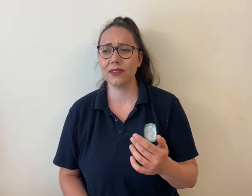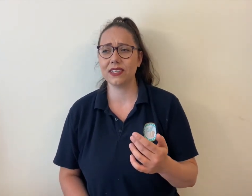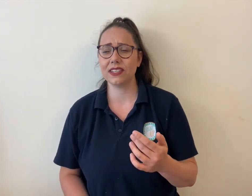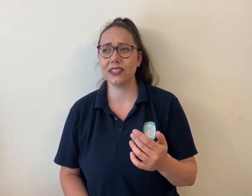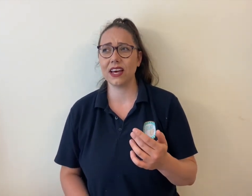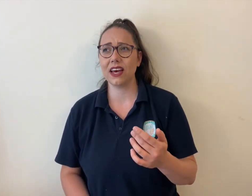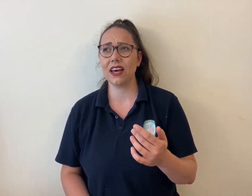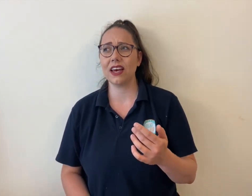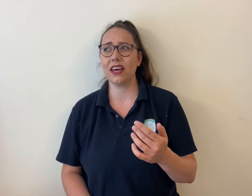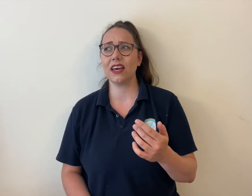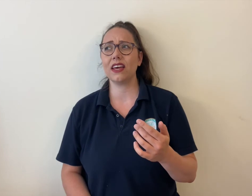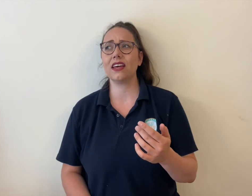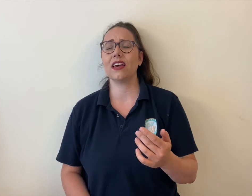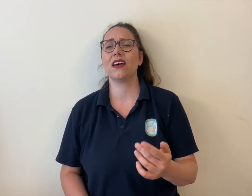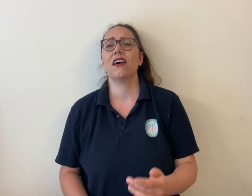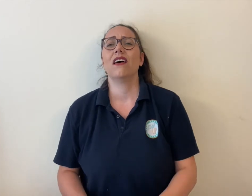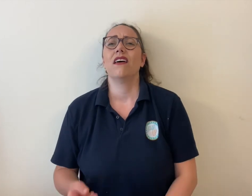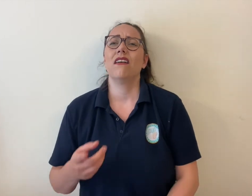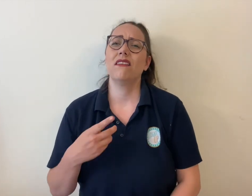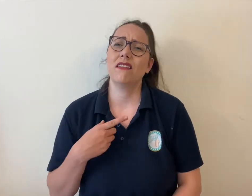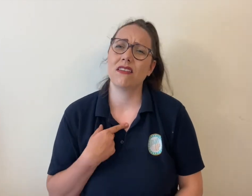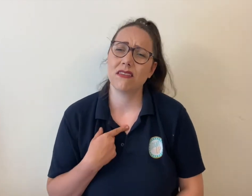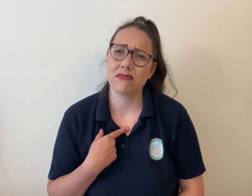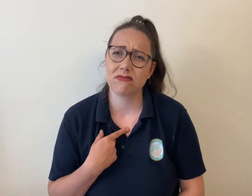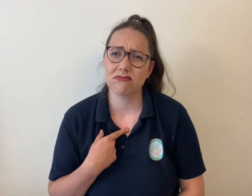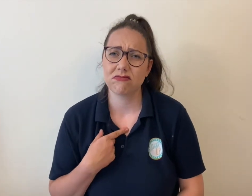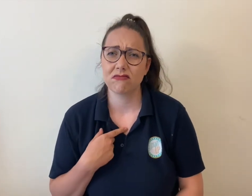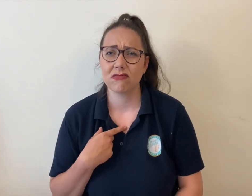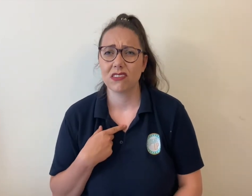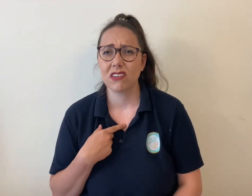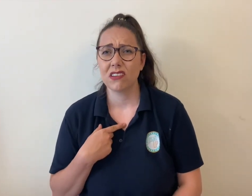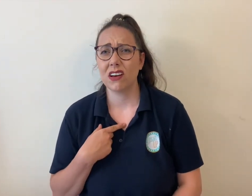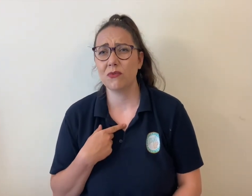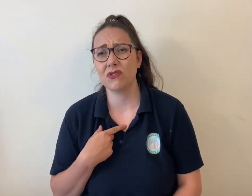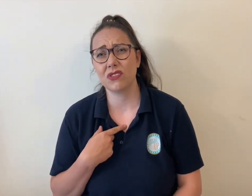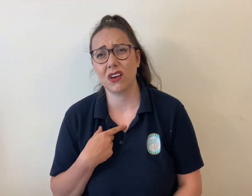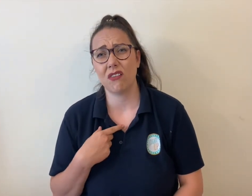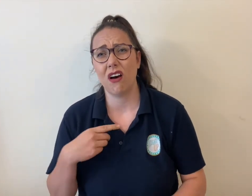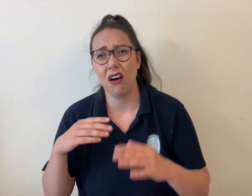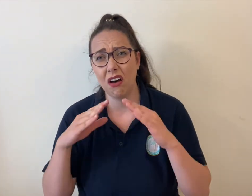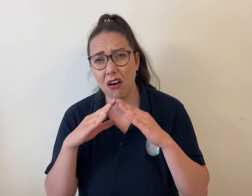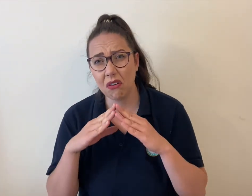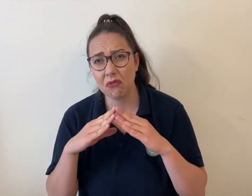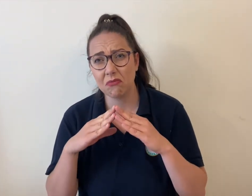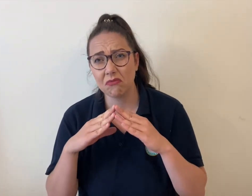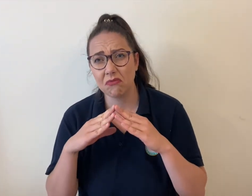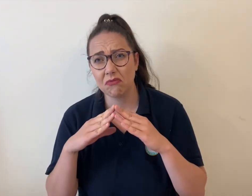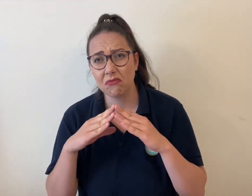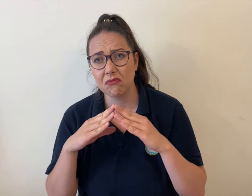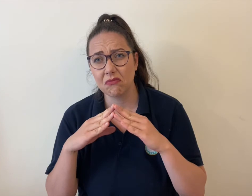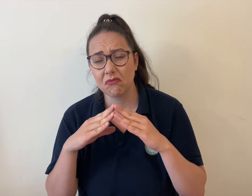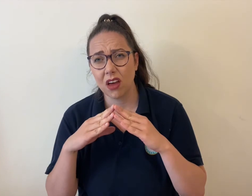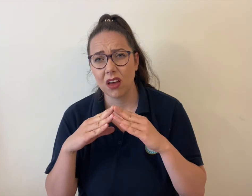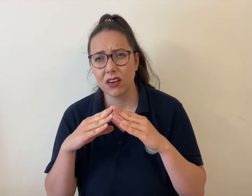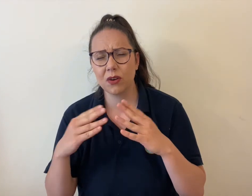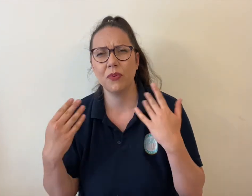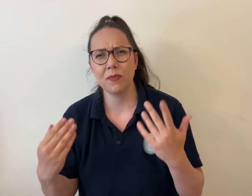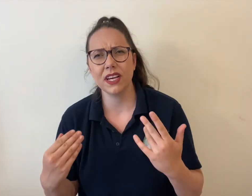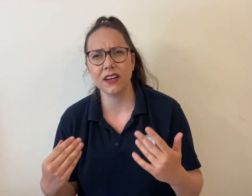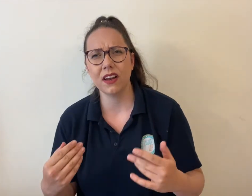to say, oh, I want to go home, you're probably going to